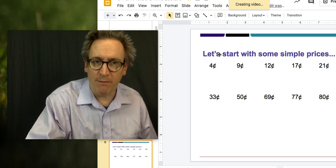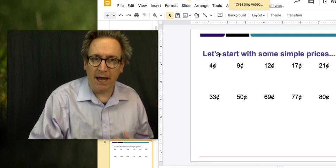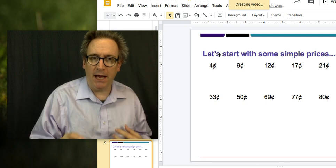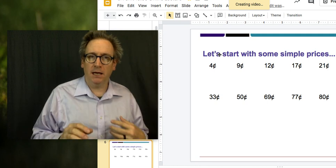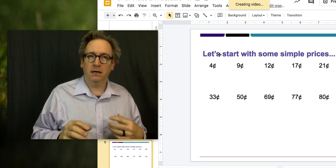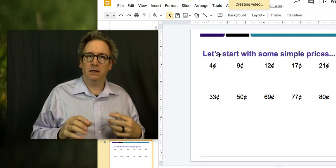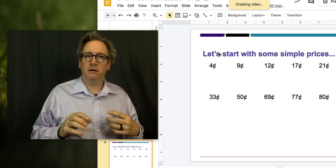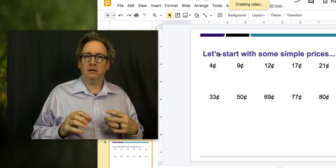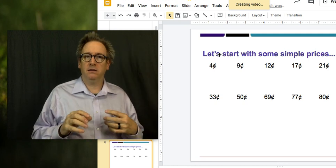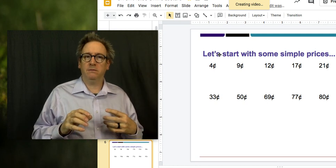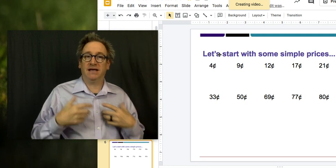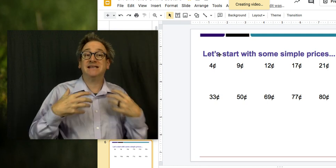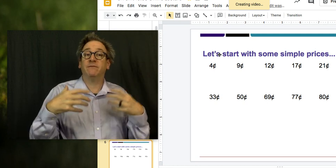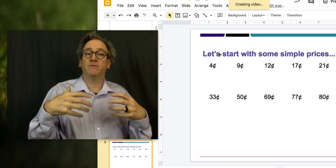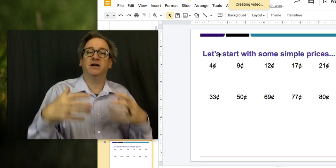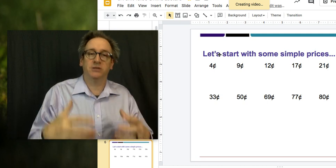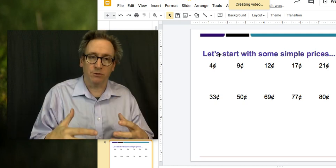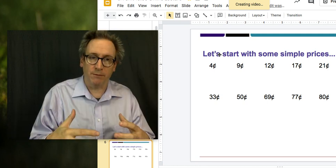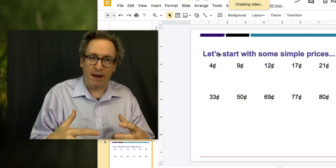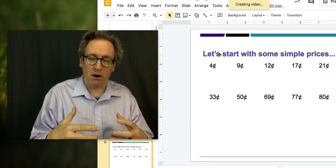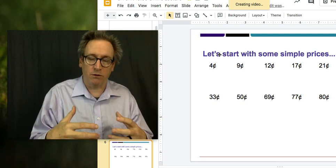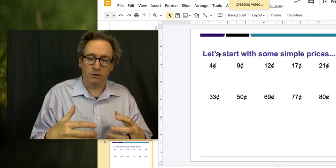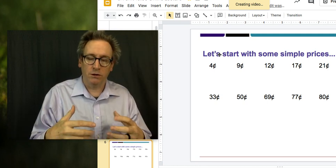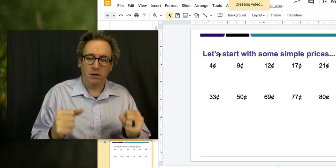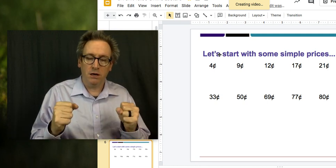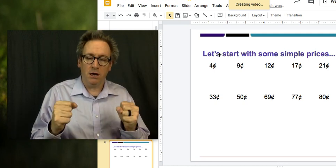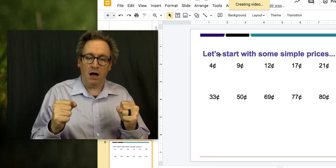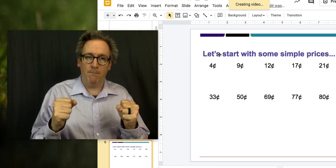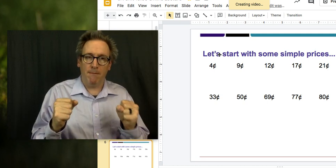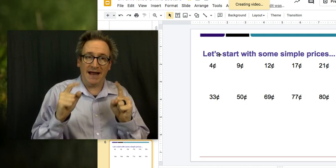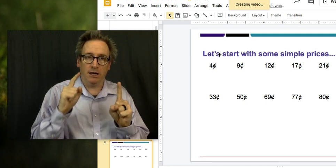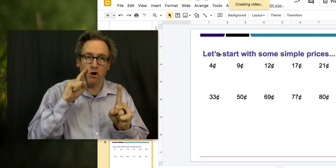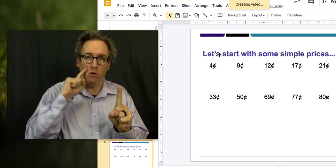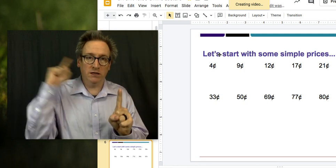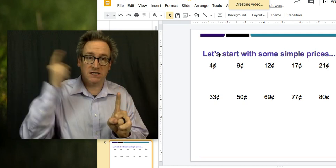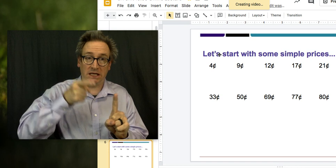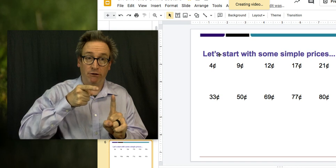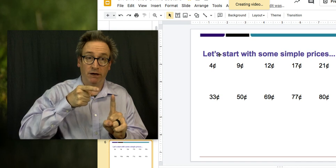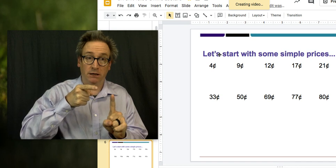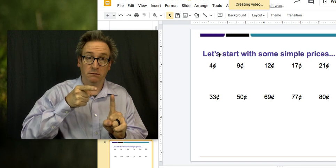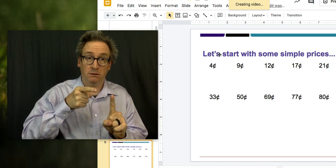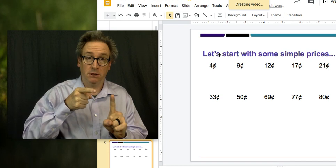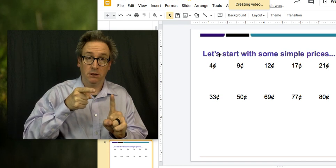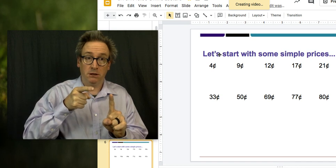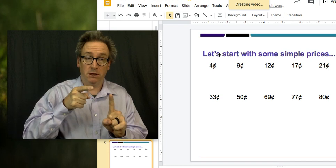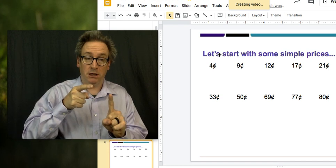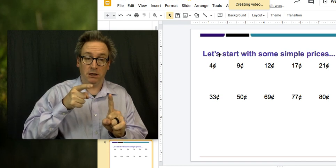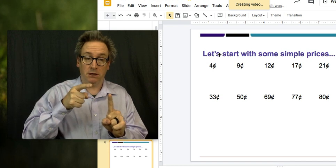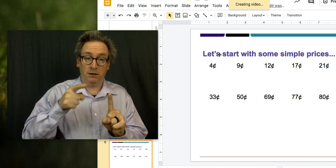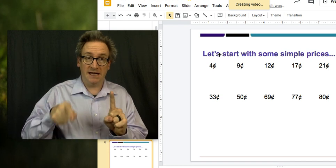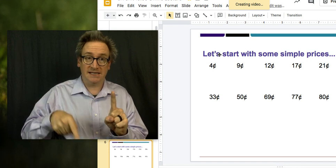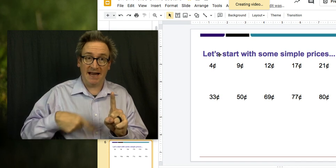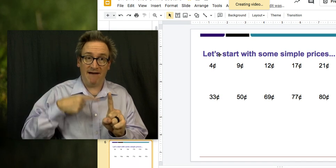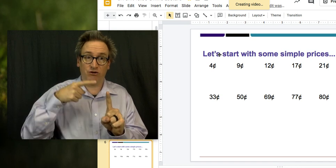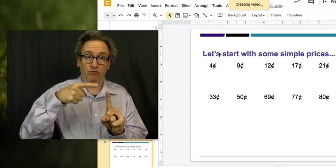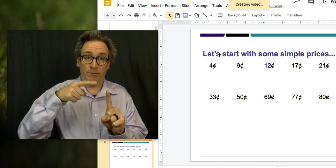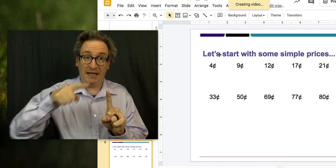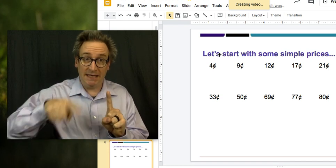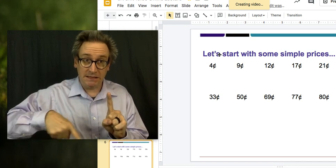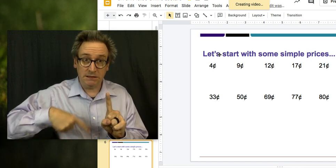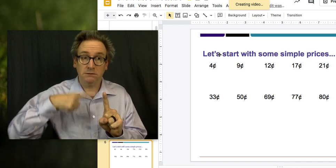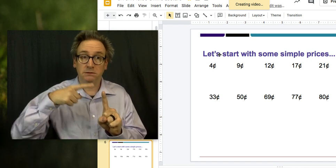from because I come from an interpreting background, my goal is clarity. The less I have